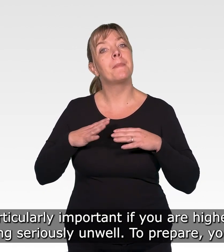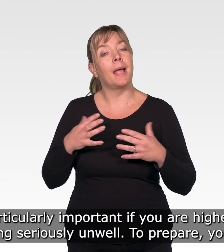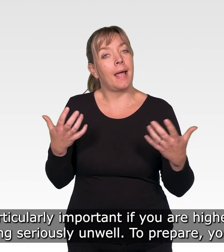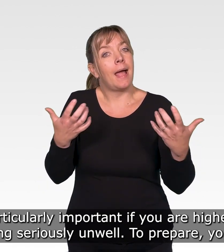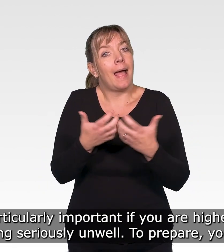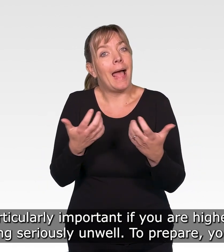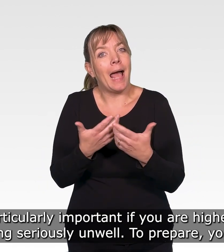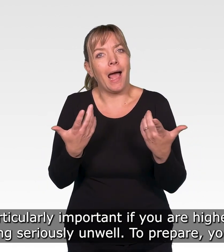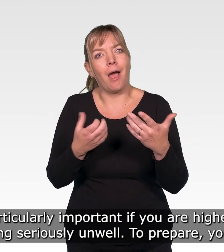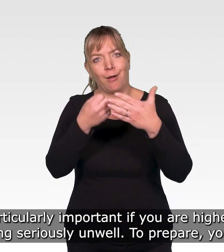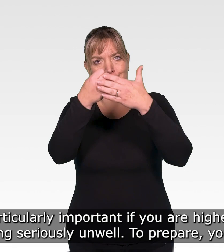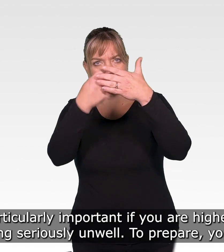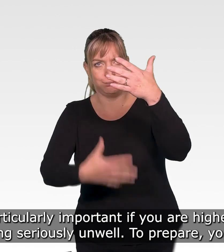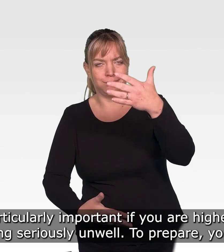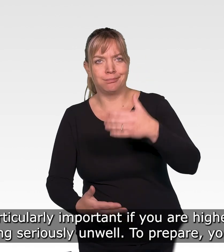To prepare, you can